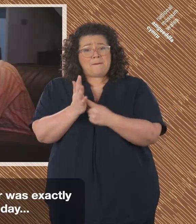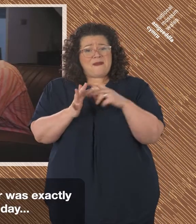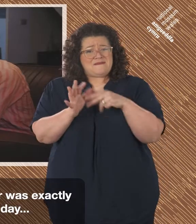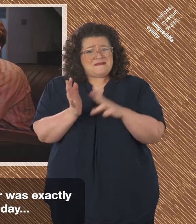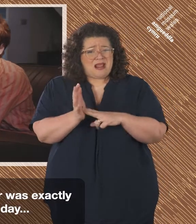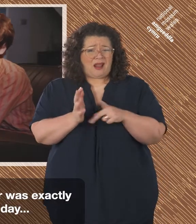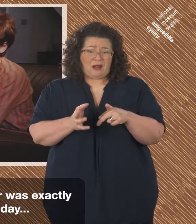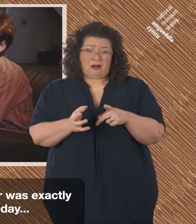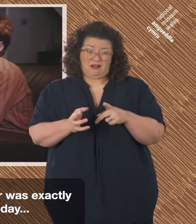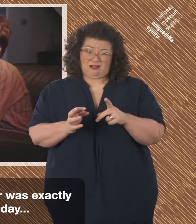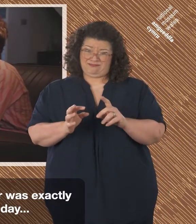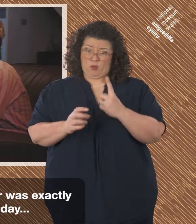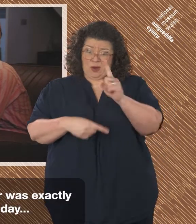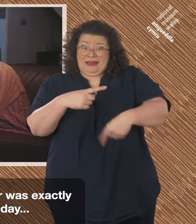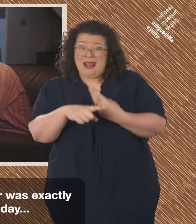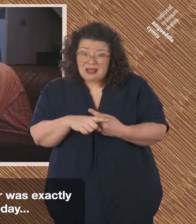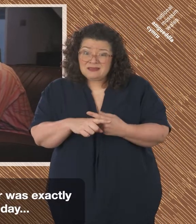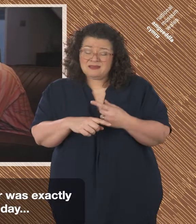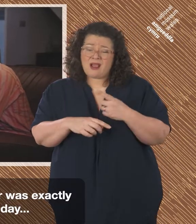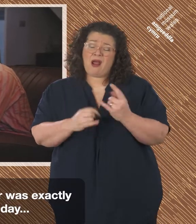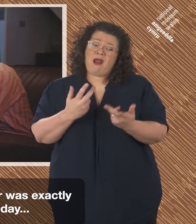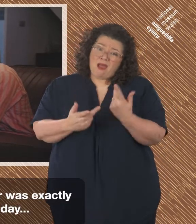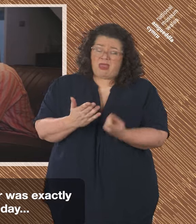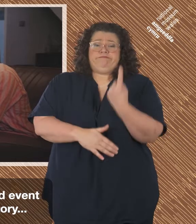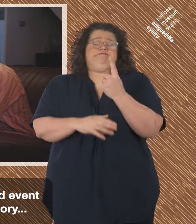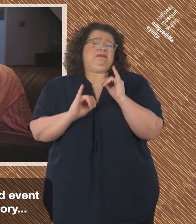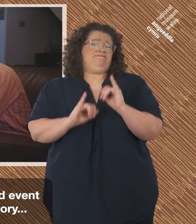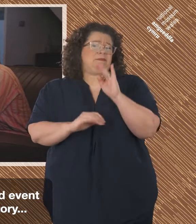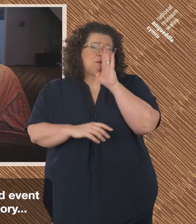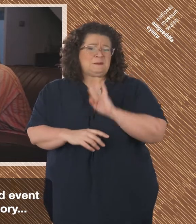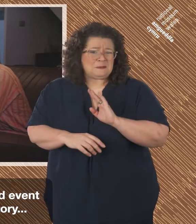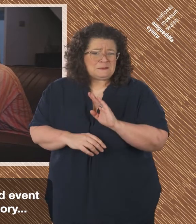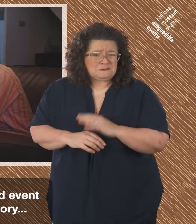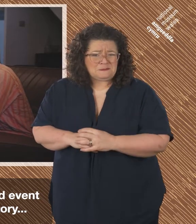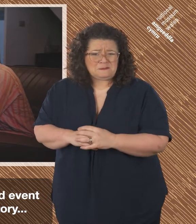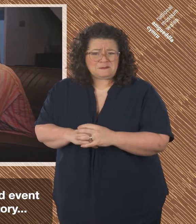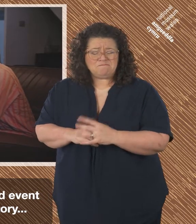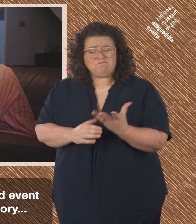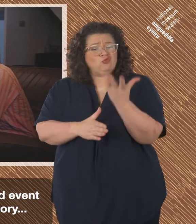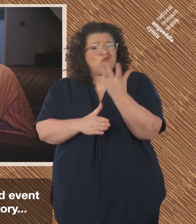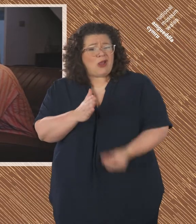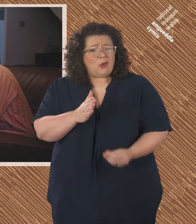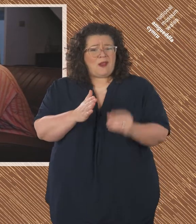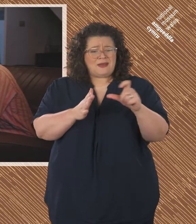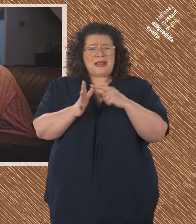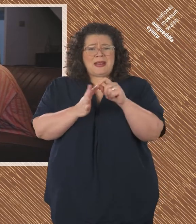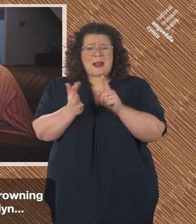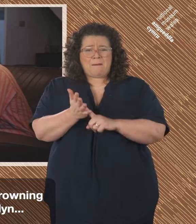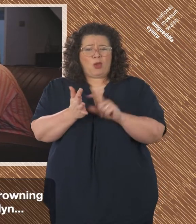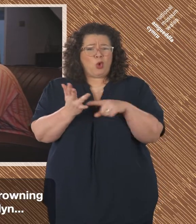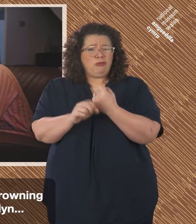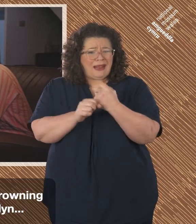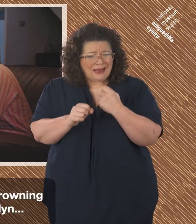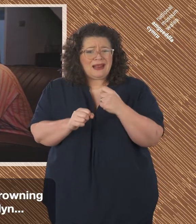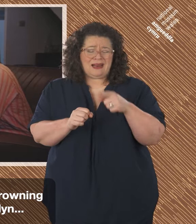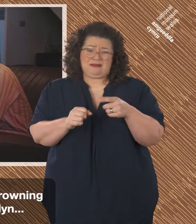The Aberfan disaster was exactly a year to the day of another sad event in Welsh history, which